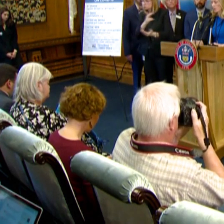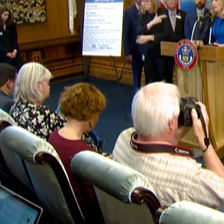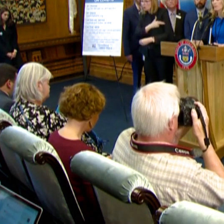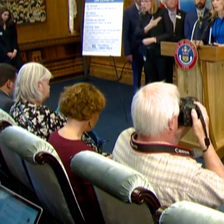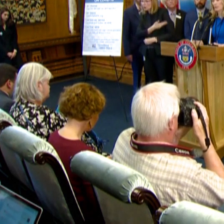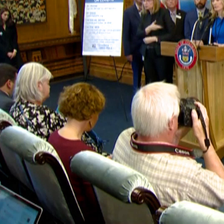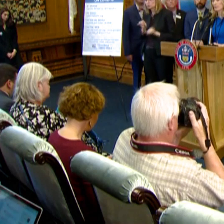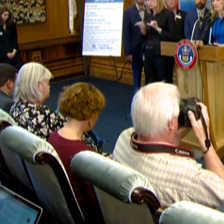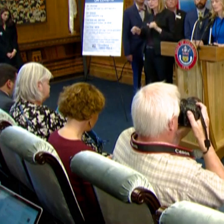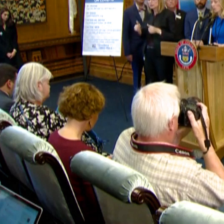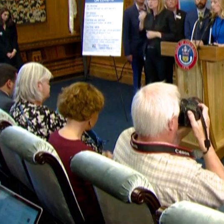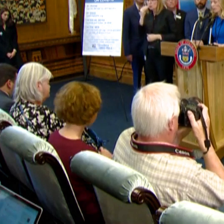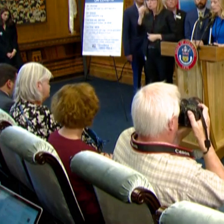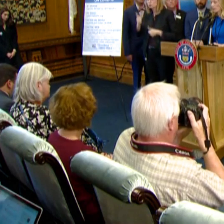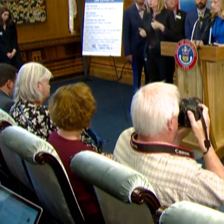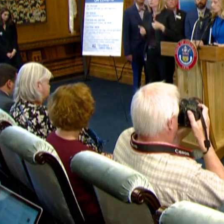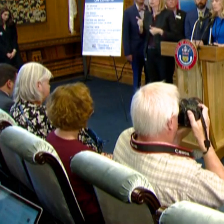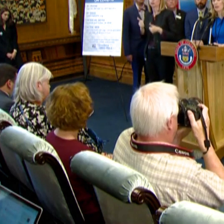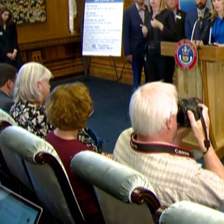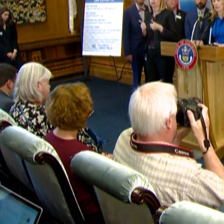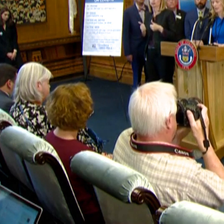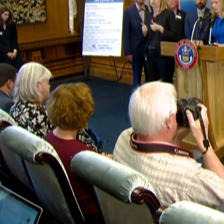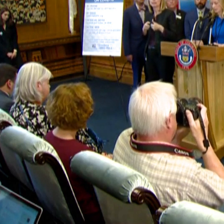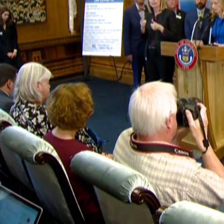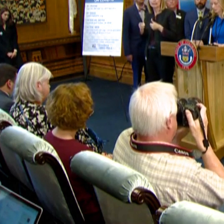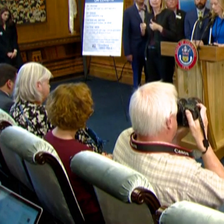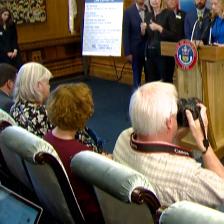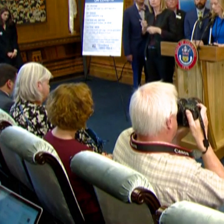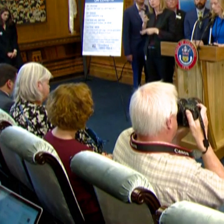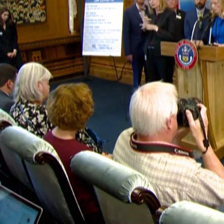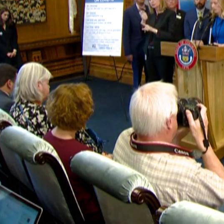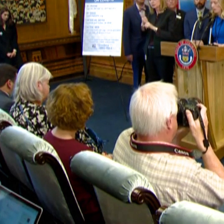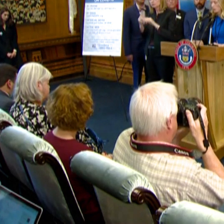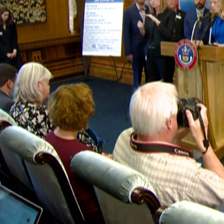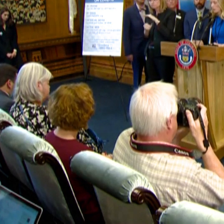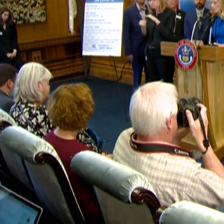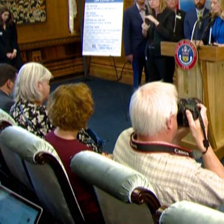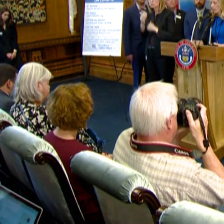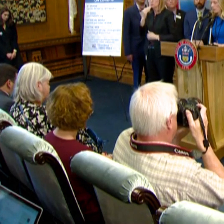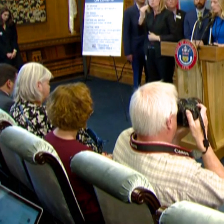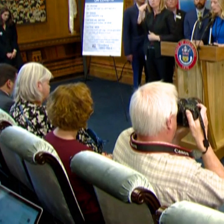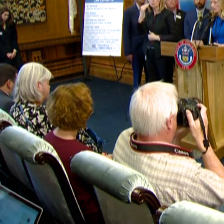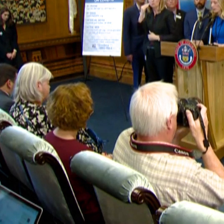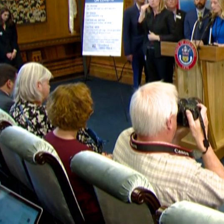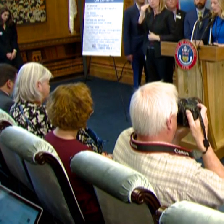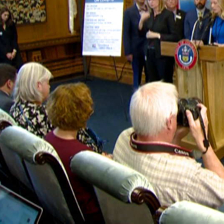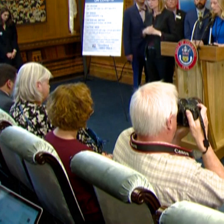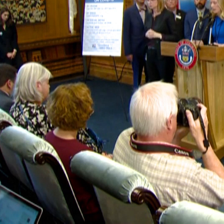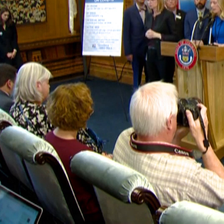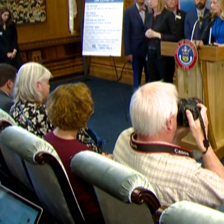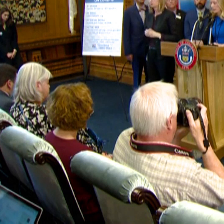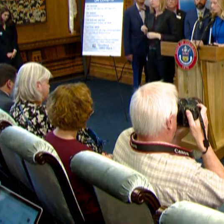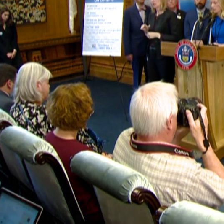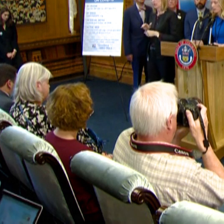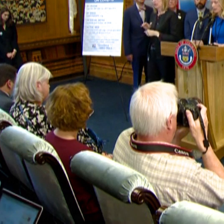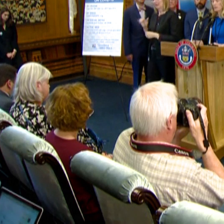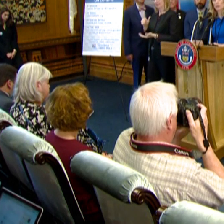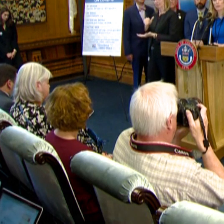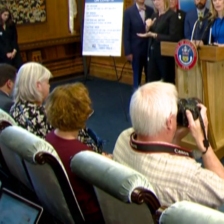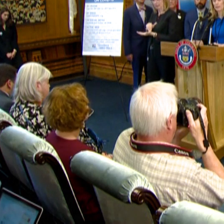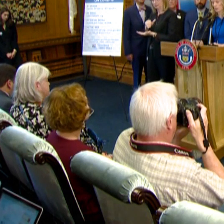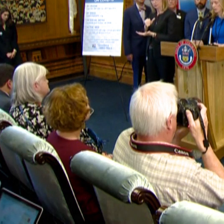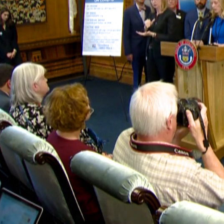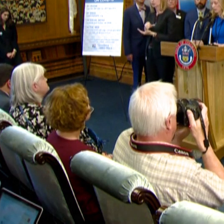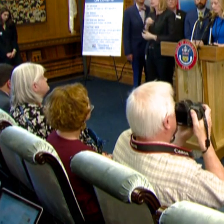at home following CDC home isolation and monitoring guidance. Local public health, the healthcare provider, and the patient are